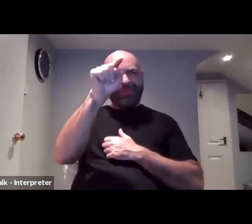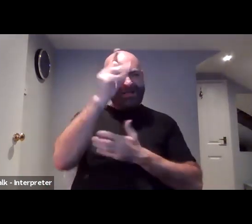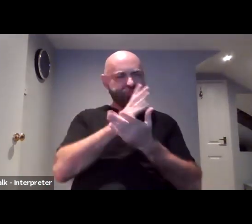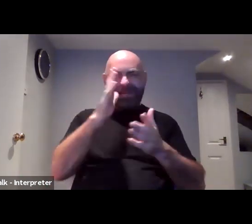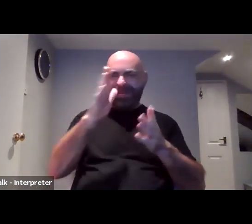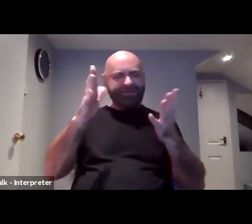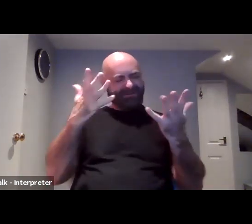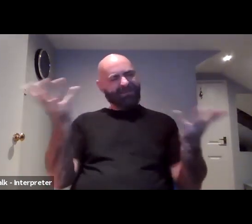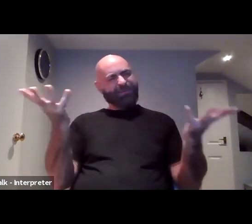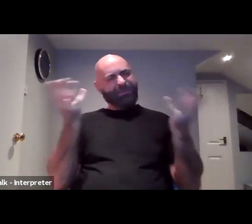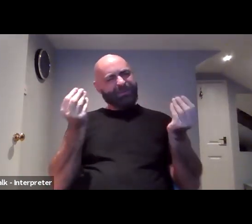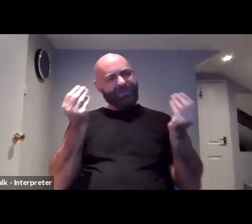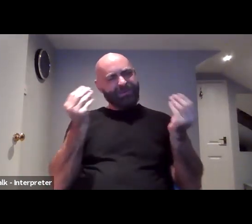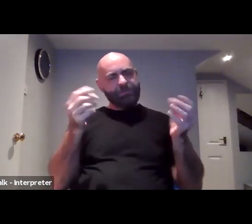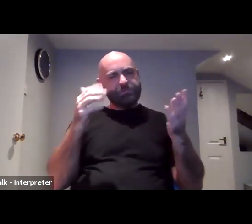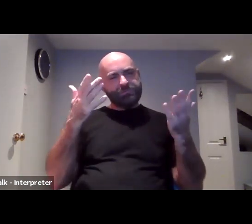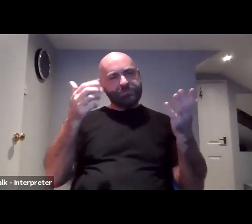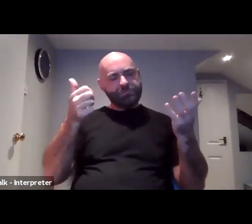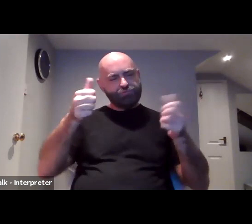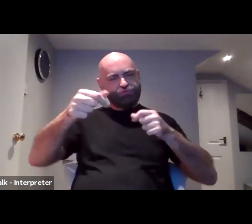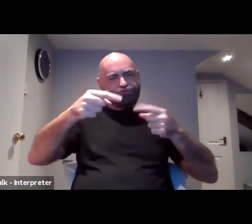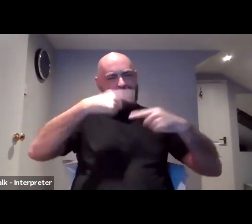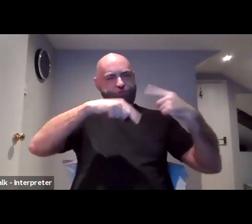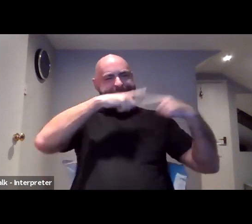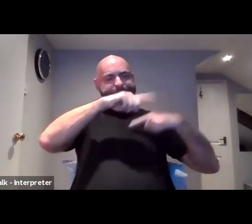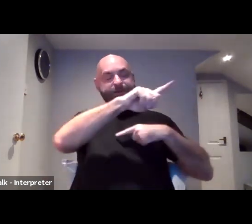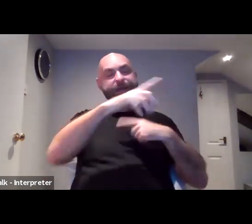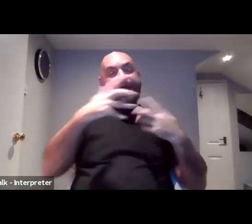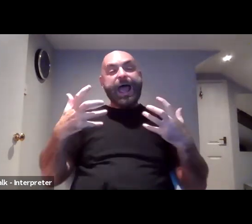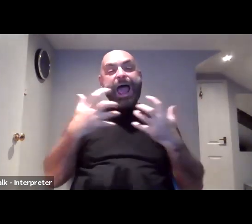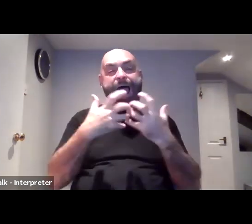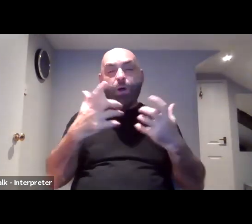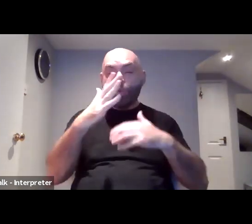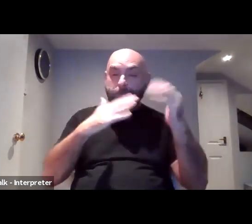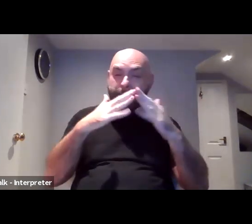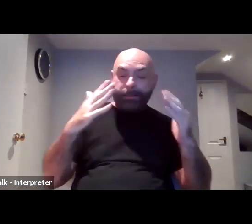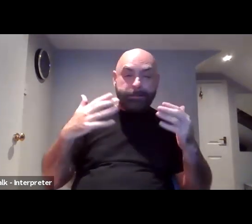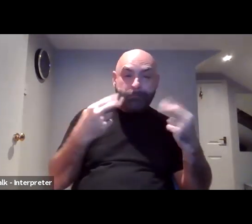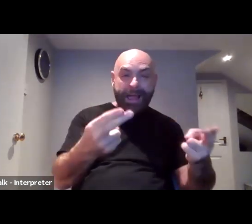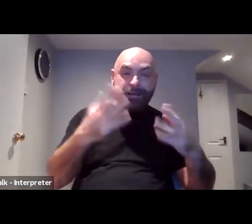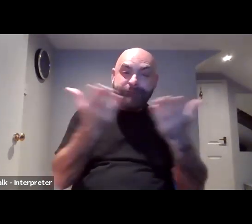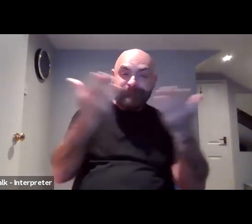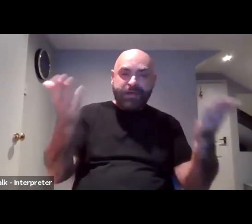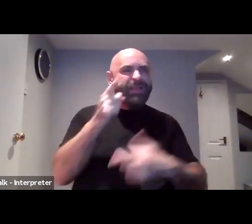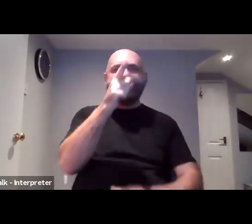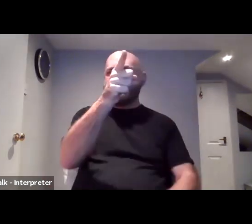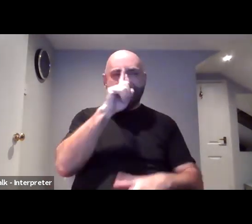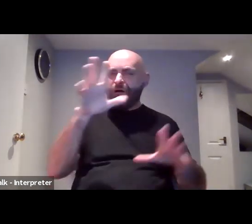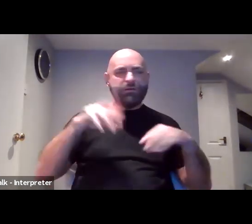as that. If we are to build back fairer, this is totally intolerable."